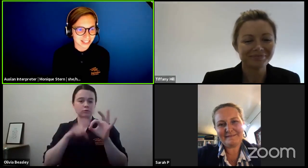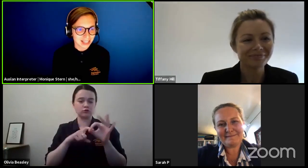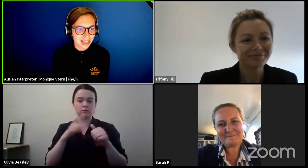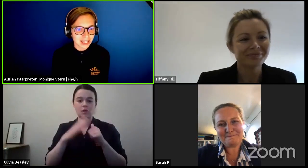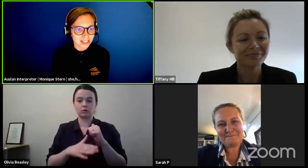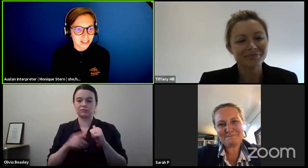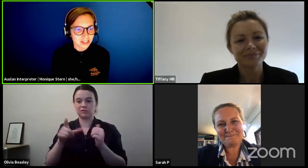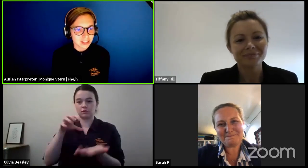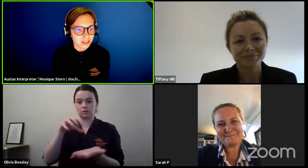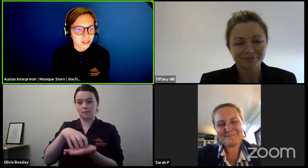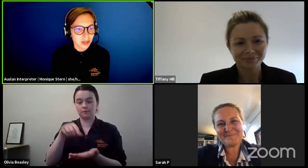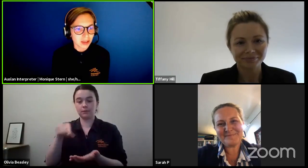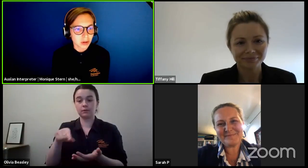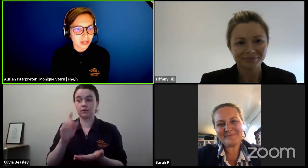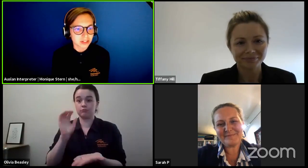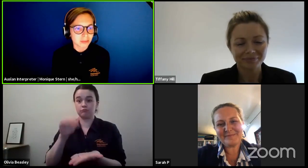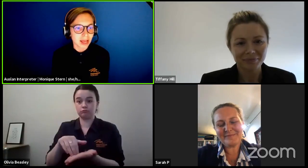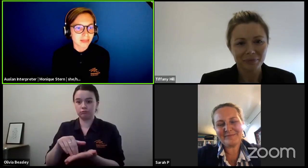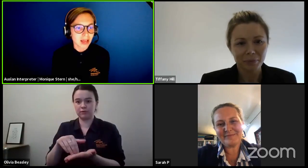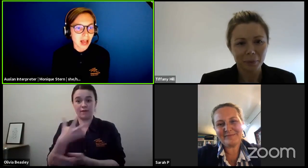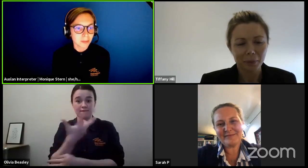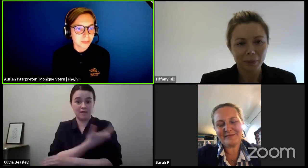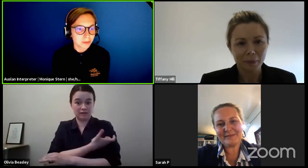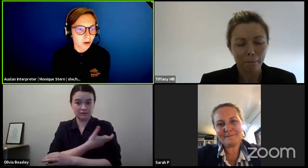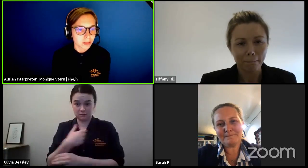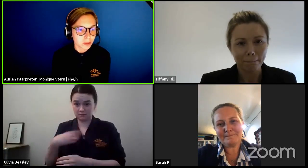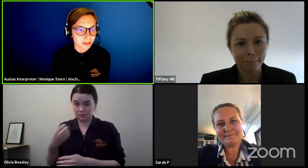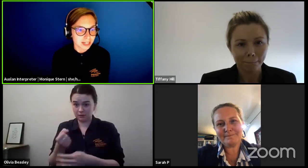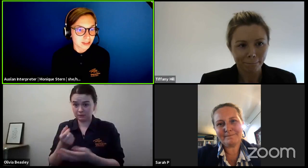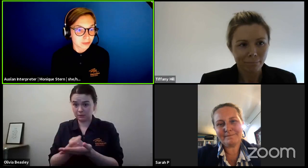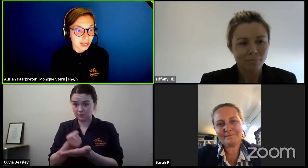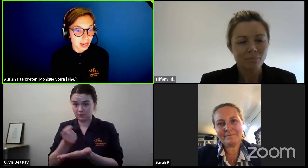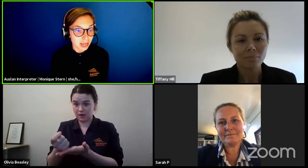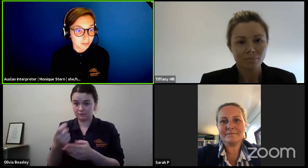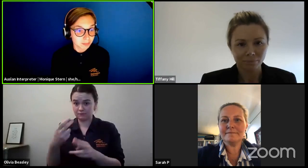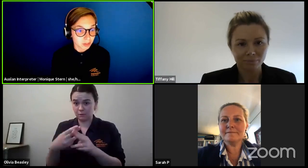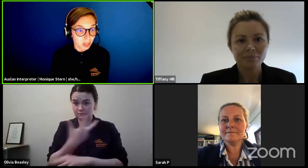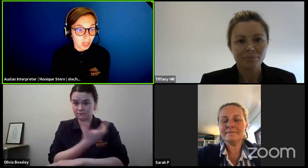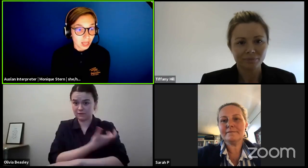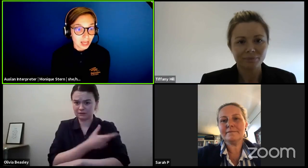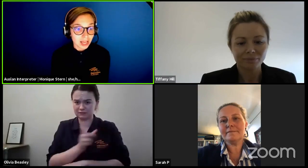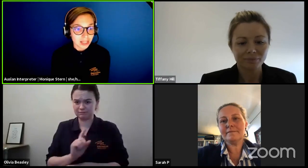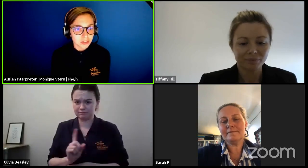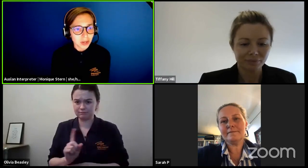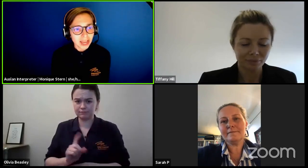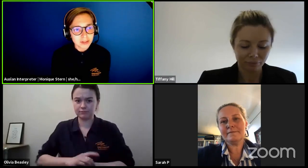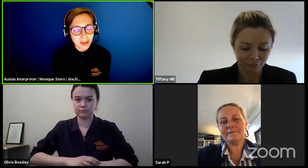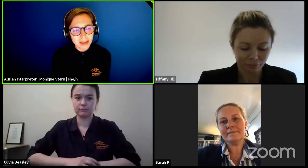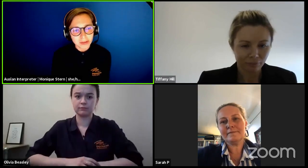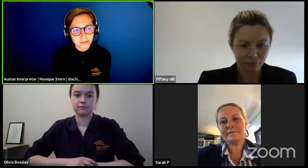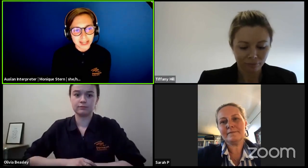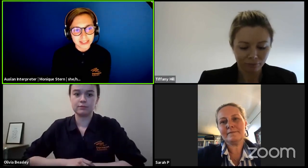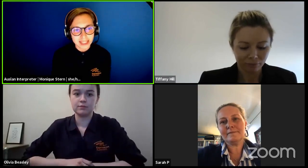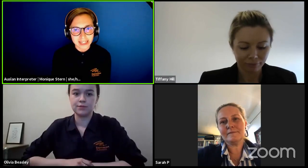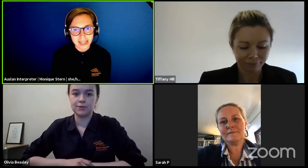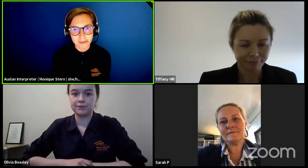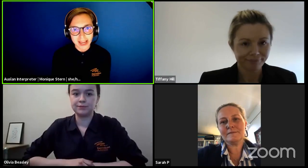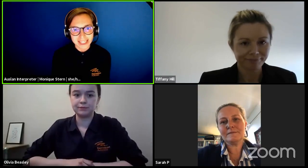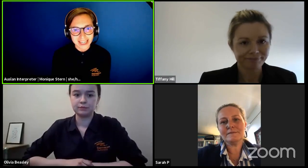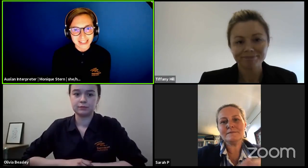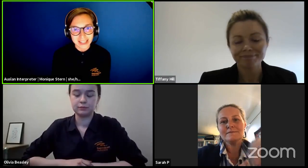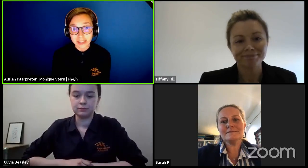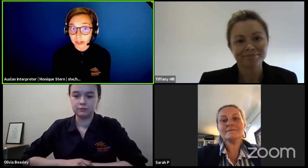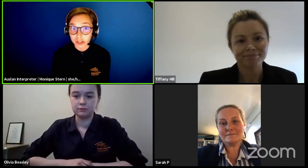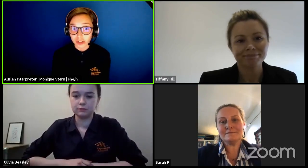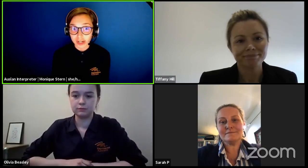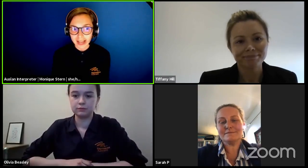Great. So we have one question about the hub on the Thursday and the Friday. Do I have to pay for the vaccine if